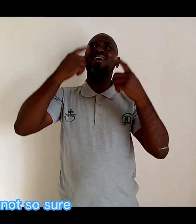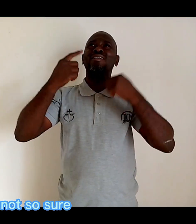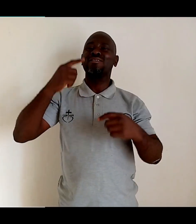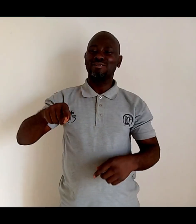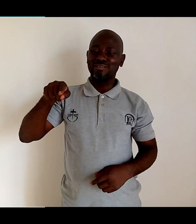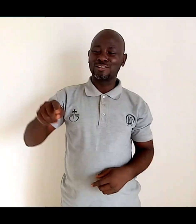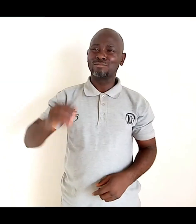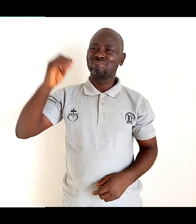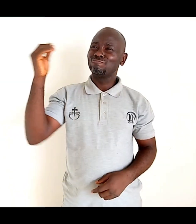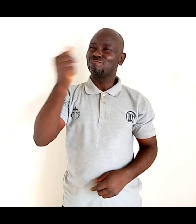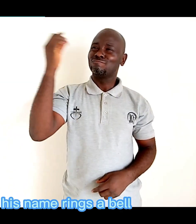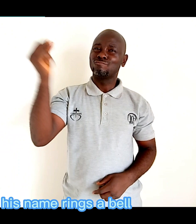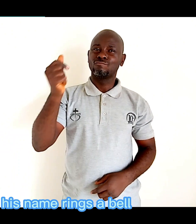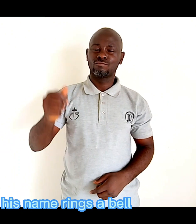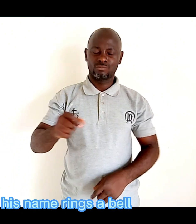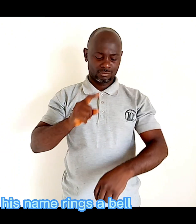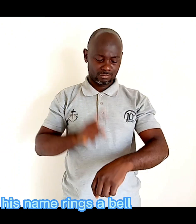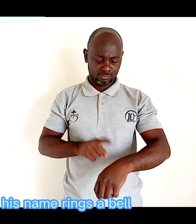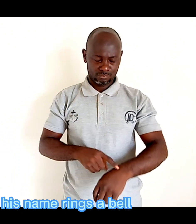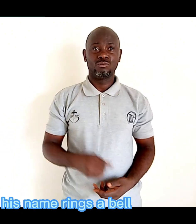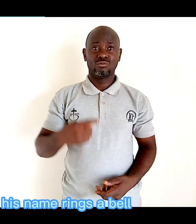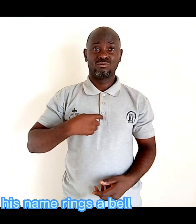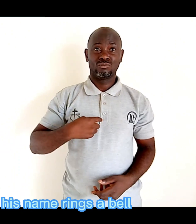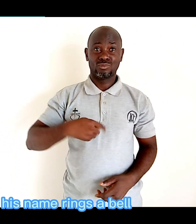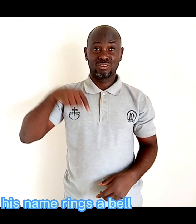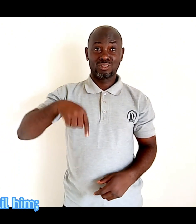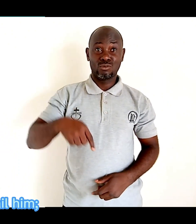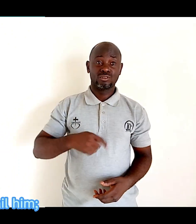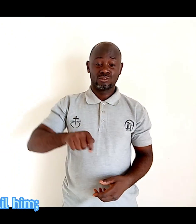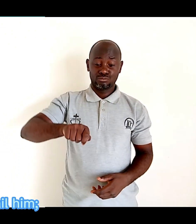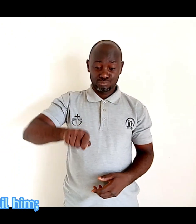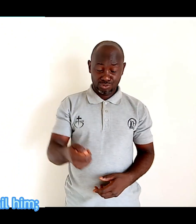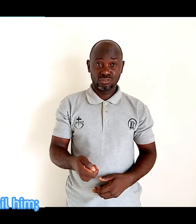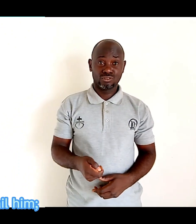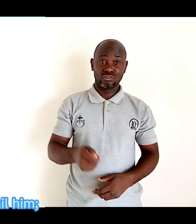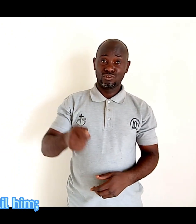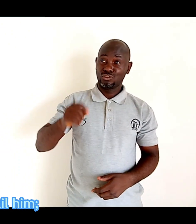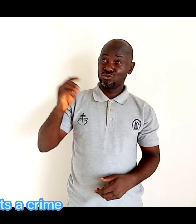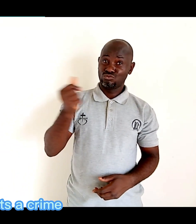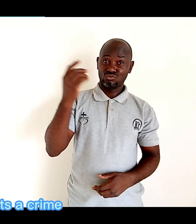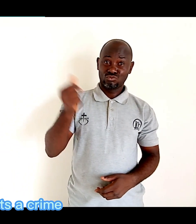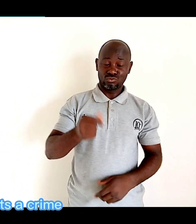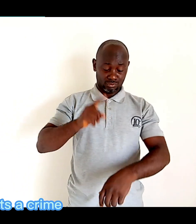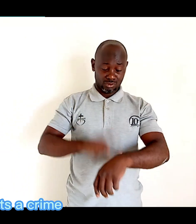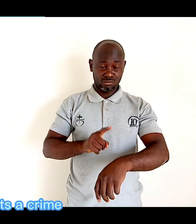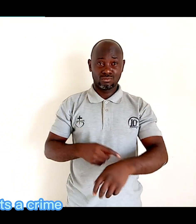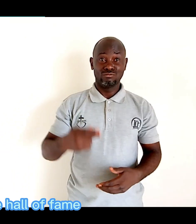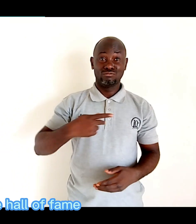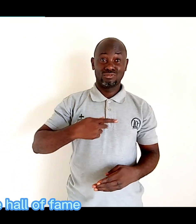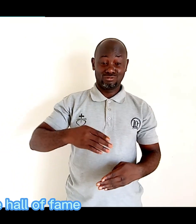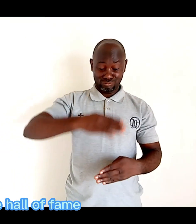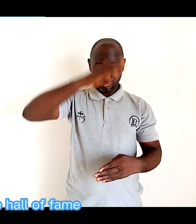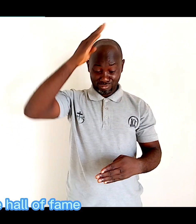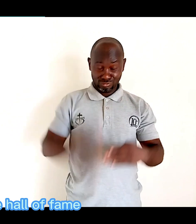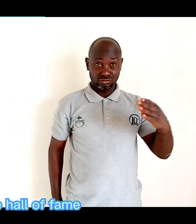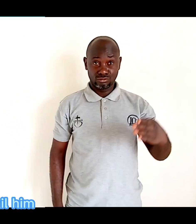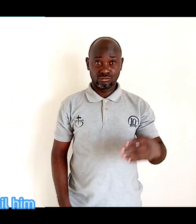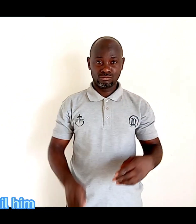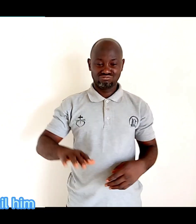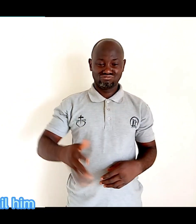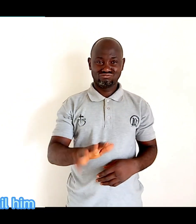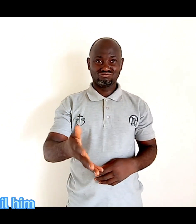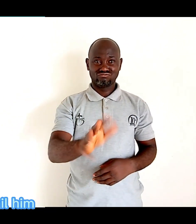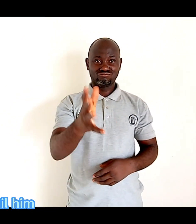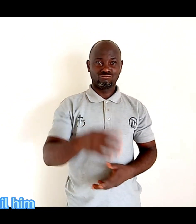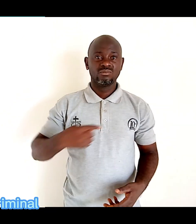sure. One commits a crime and his name rings a bell, they say bail him. Another commits a crime and is not in the Hall of Fame, they